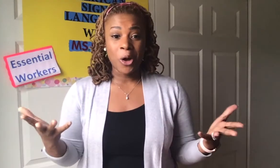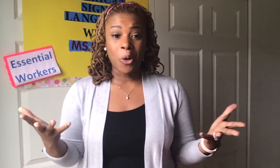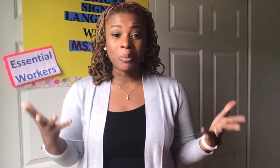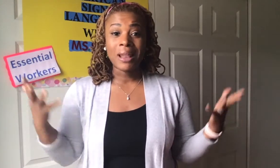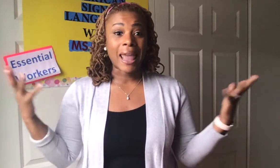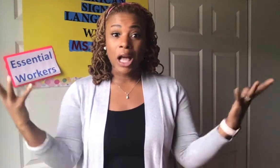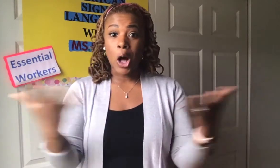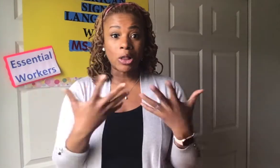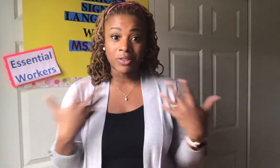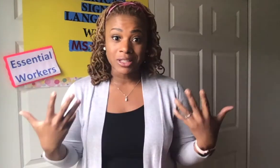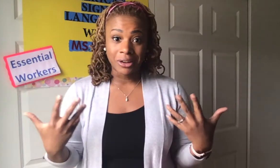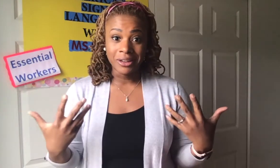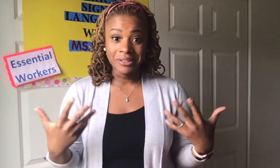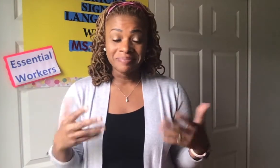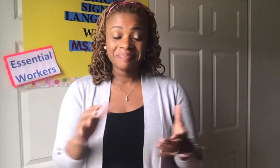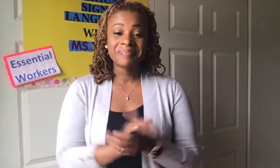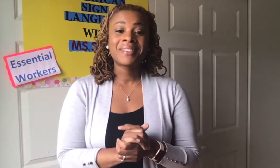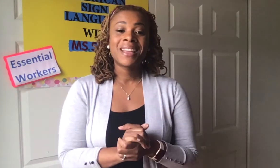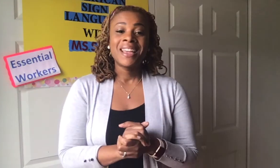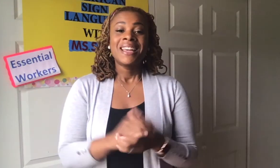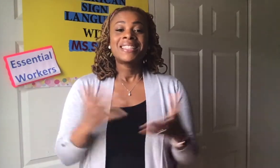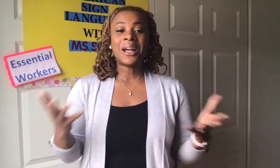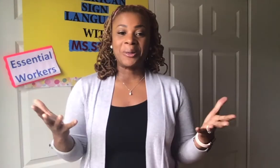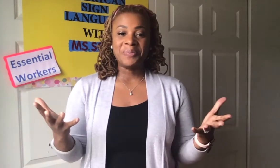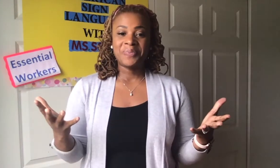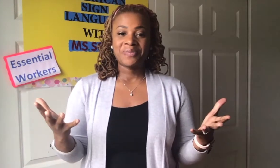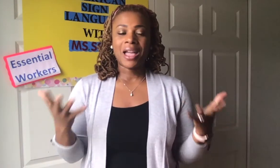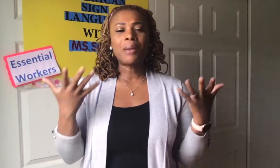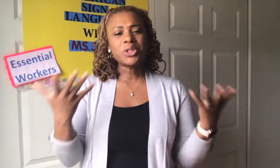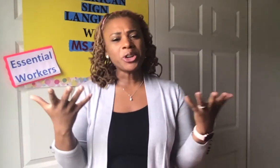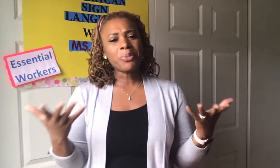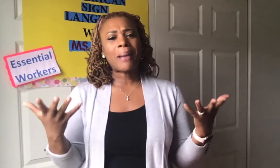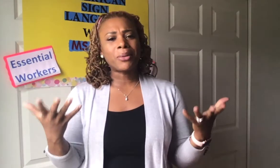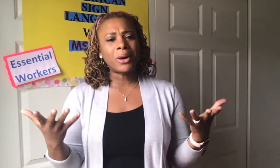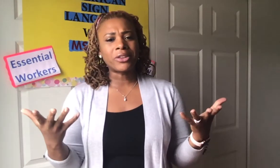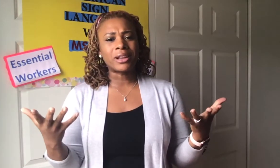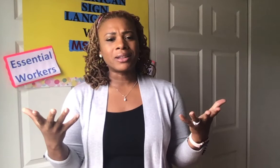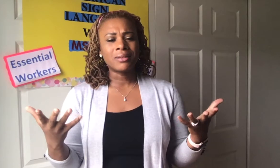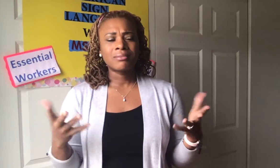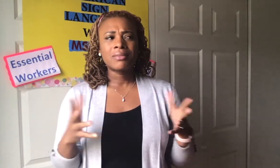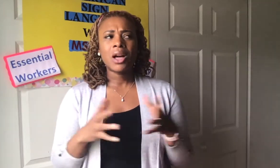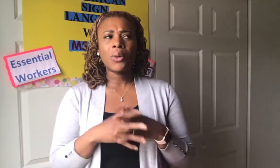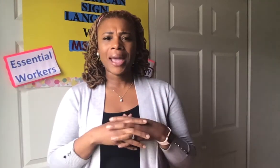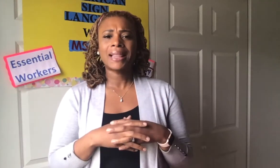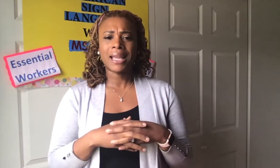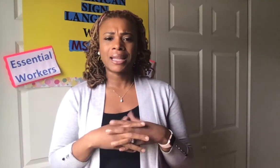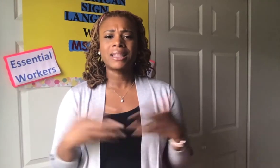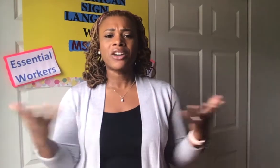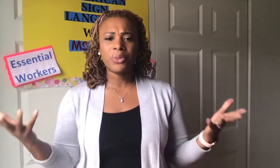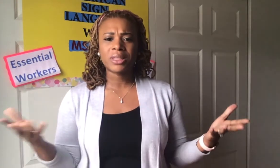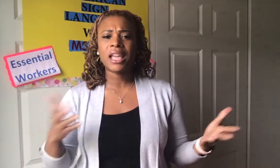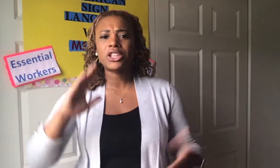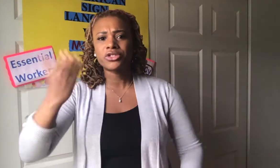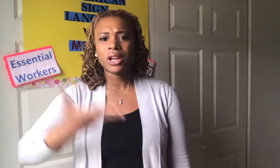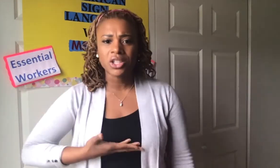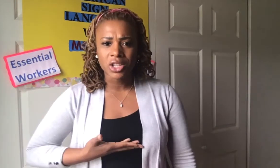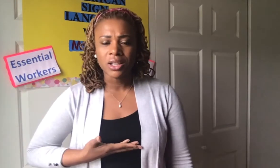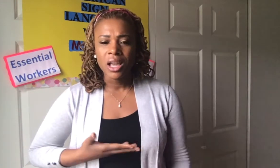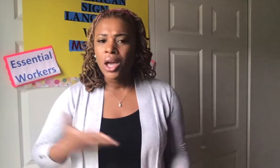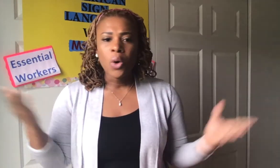home like all of us are. So, I'm sure you're probably wondering, okay, lady, enough with the introduction. What are